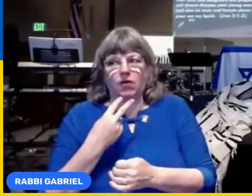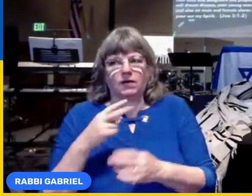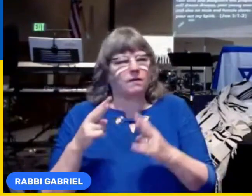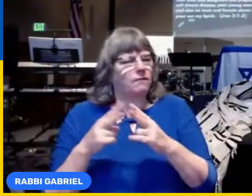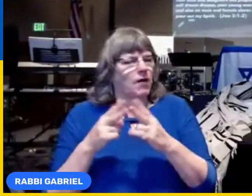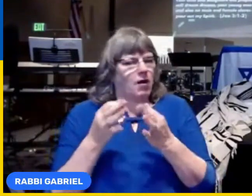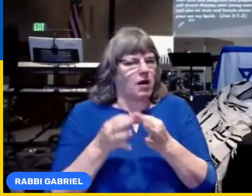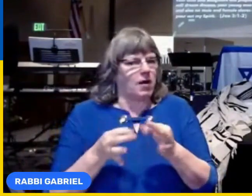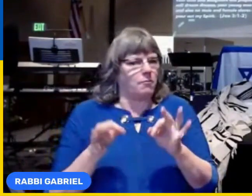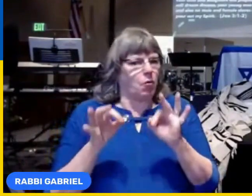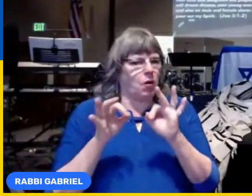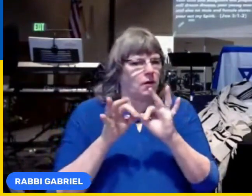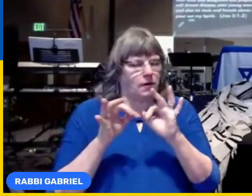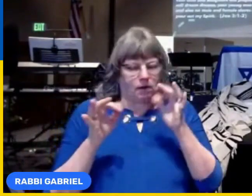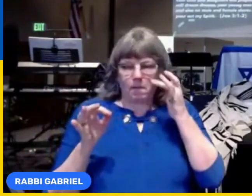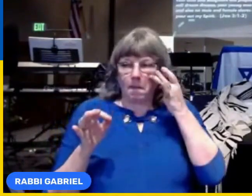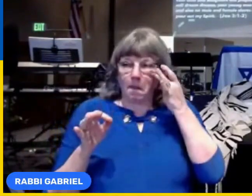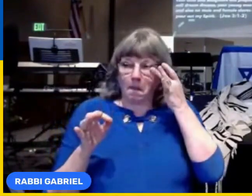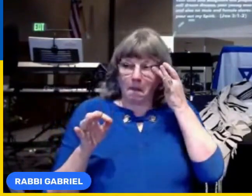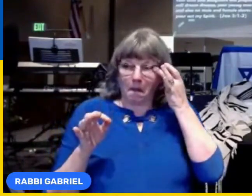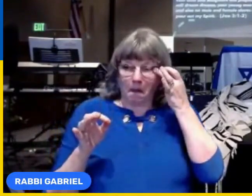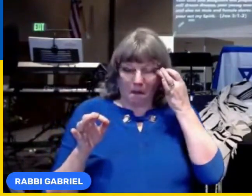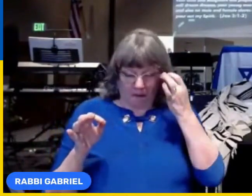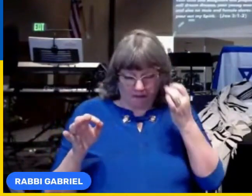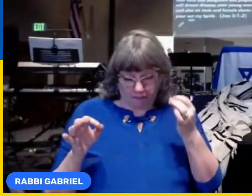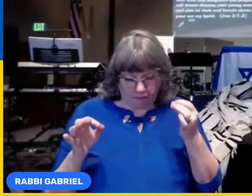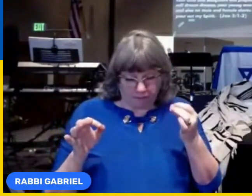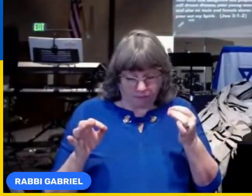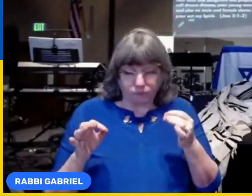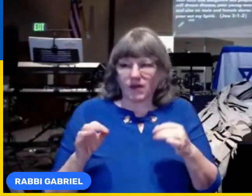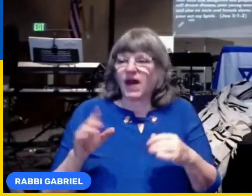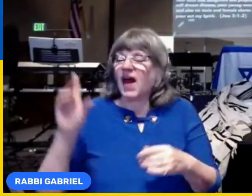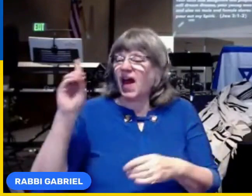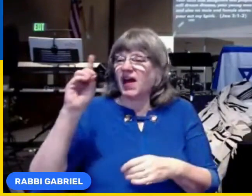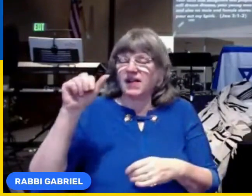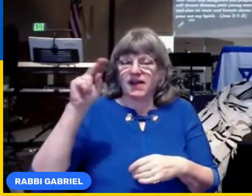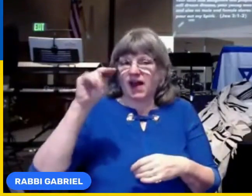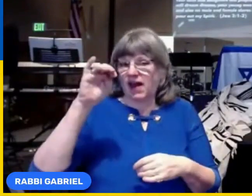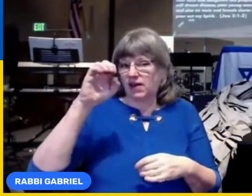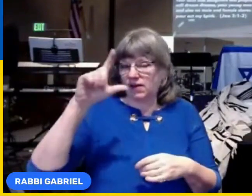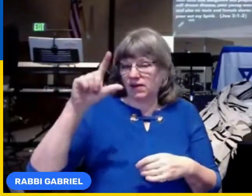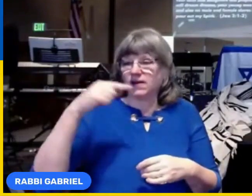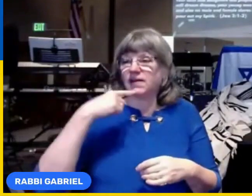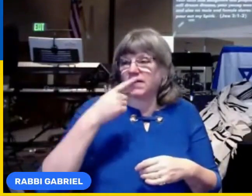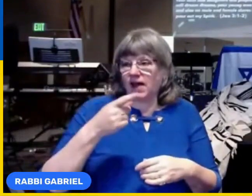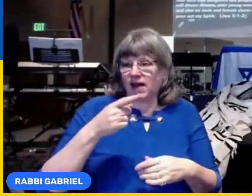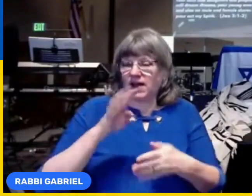Daniel, the prophet, said that at the time of the end,